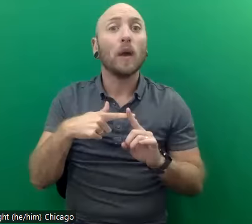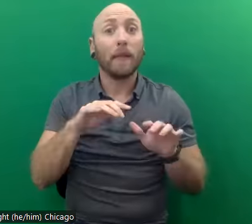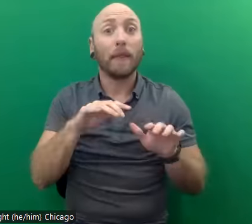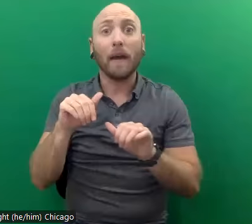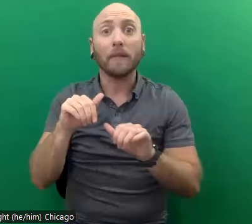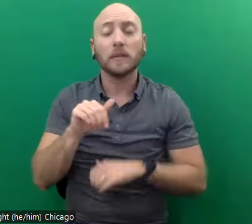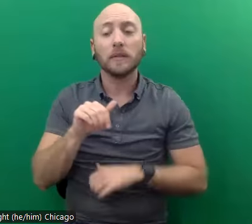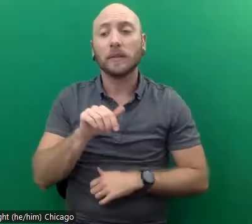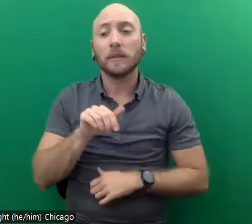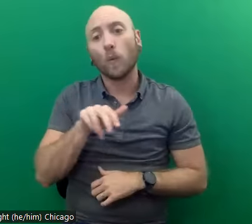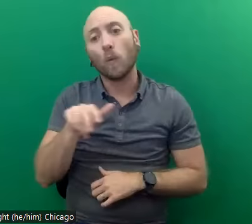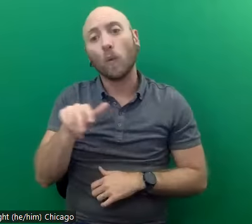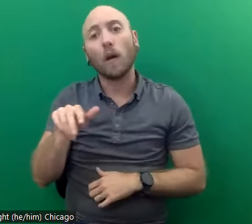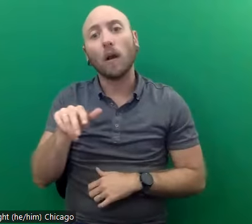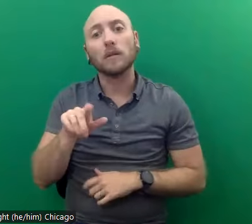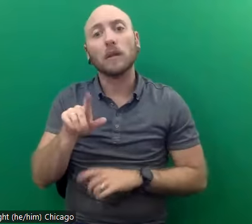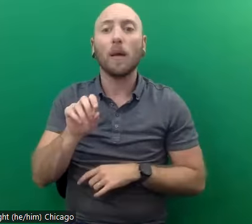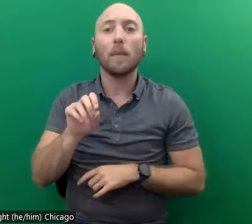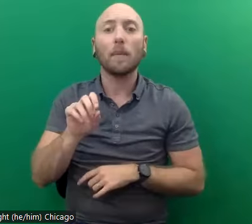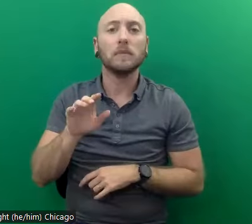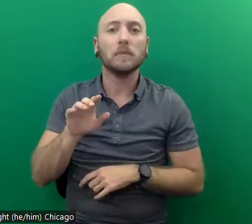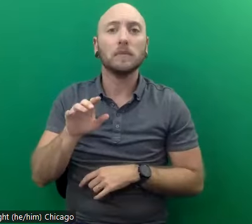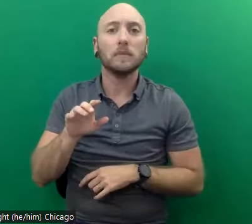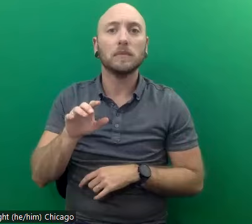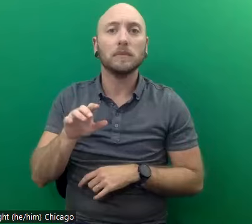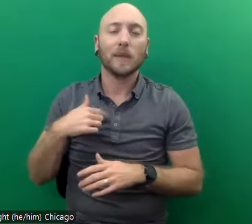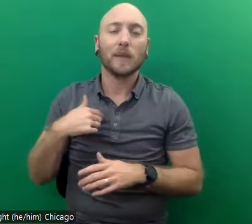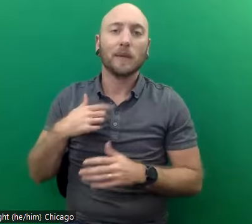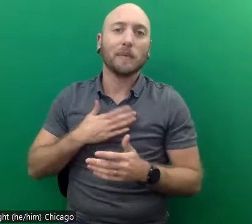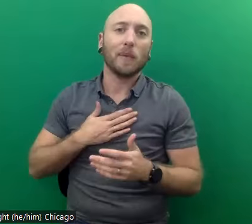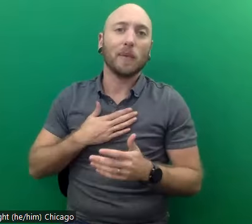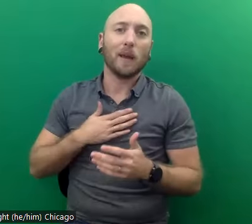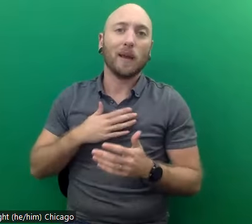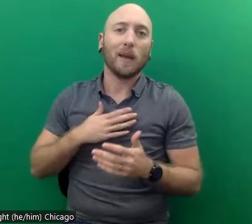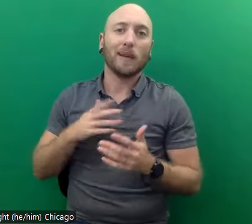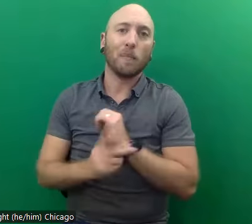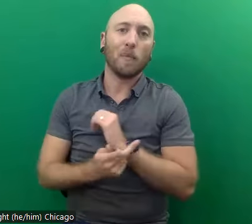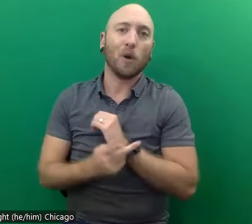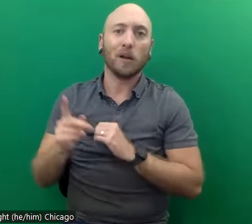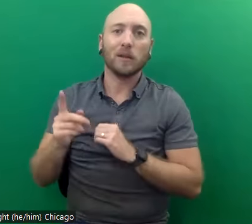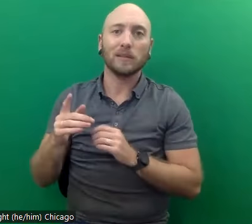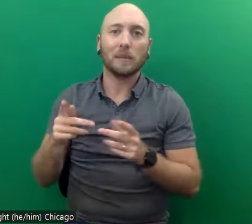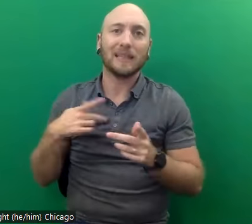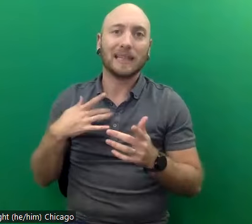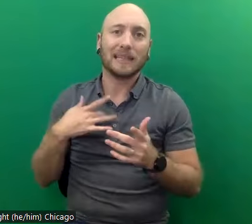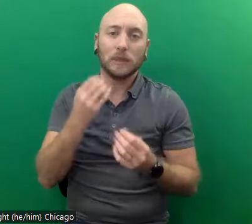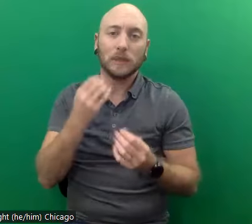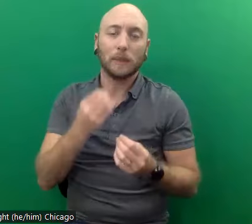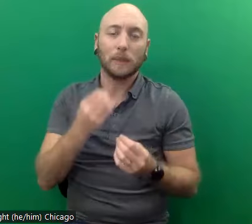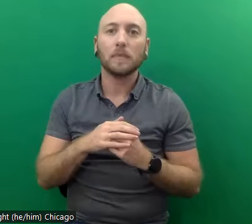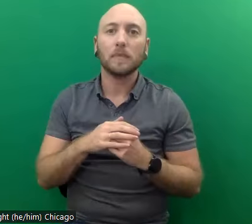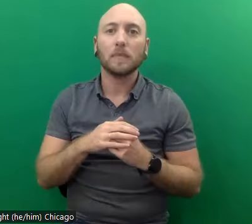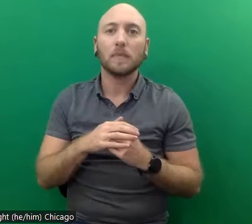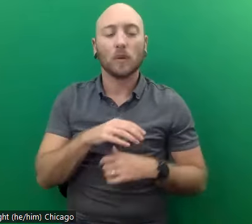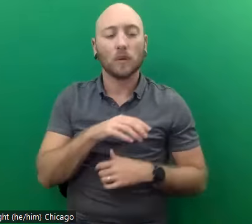back to the park I was sleeping in, and I got back to this town, and I got back on the main road, and a